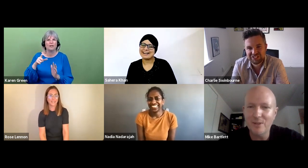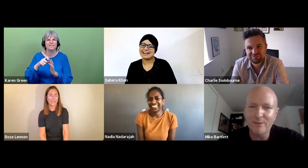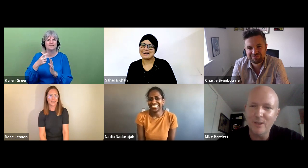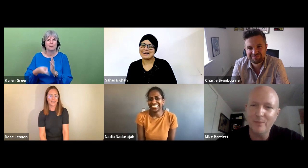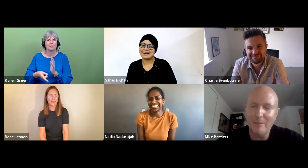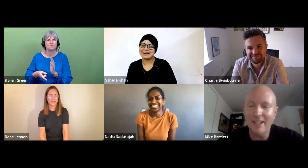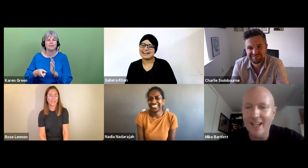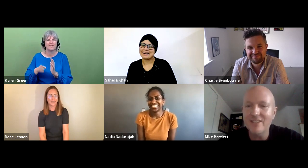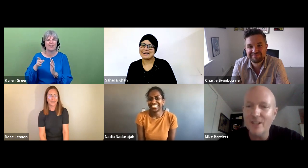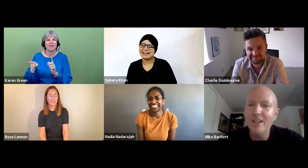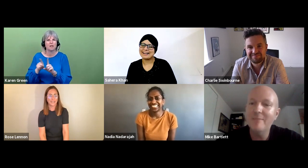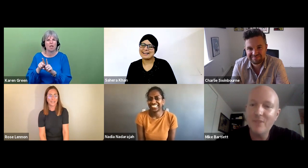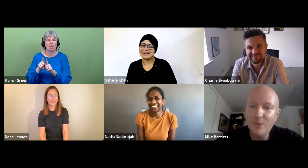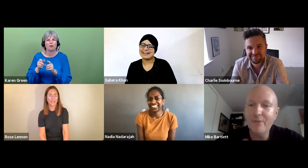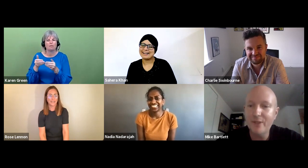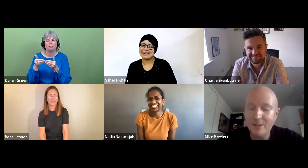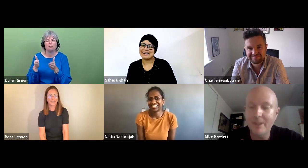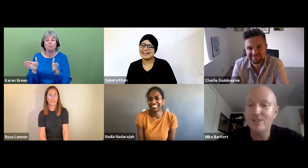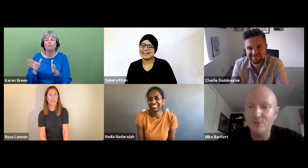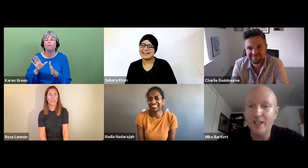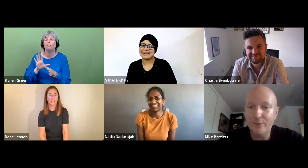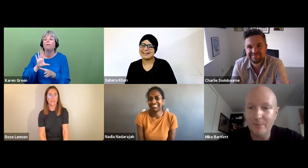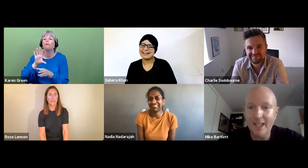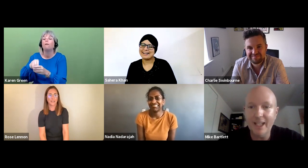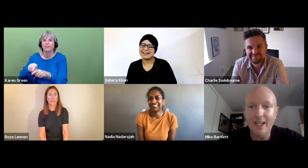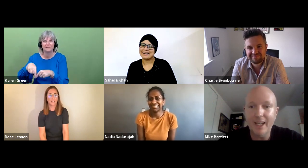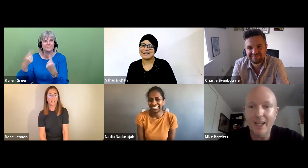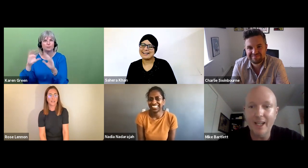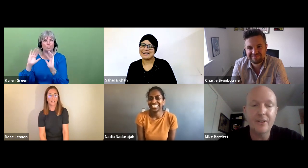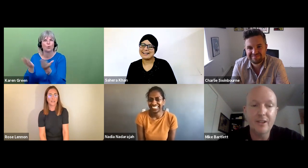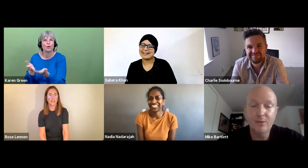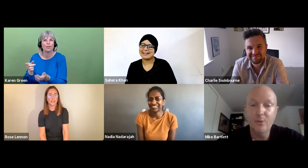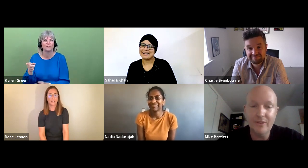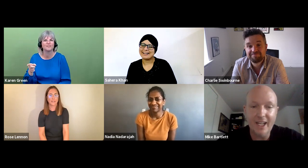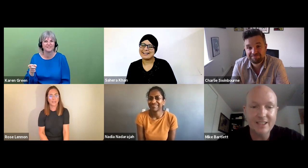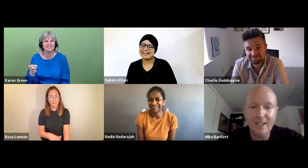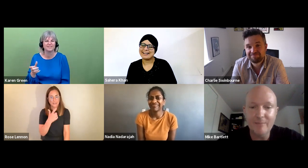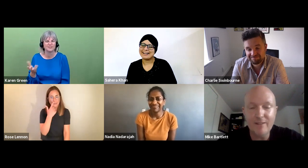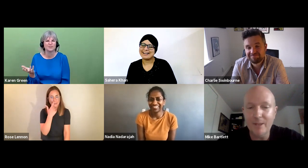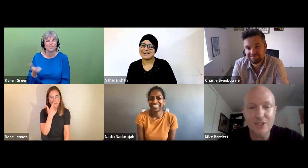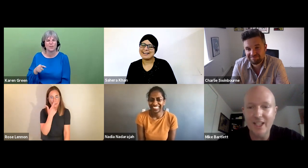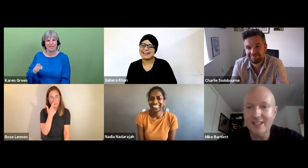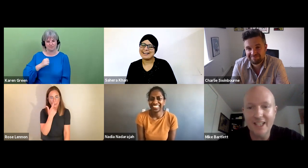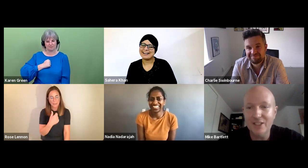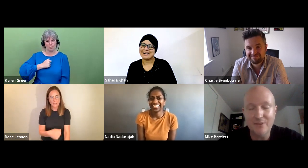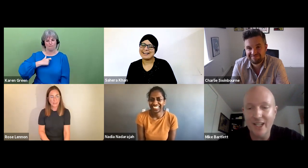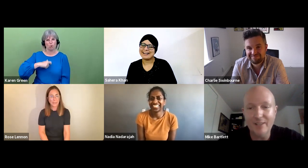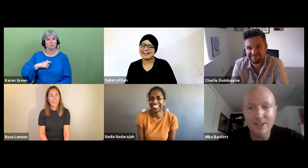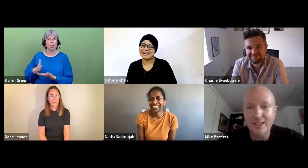different world, maybe. And so I feel as a personal journey for me about all of that, and I'm very much in the early stages of that. I really don't